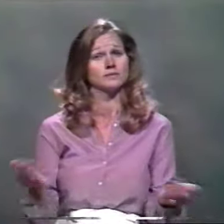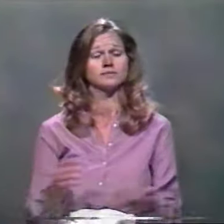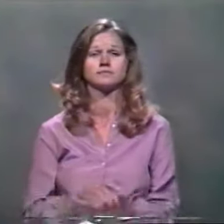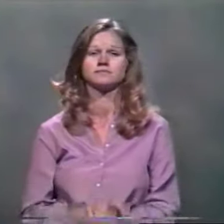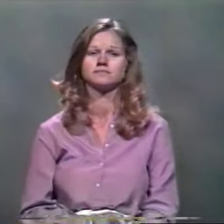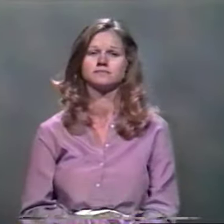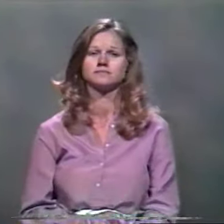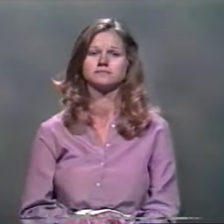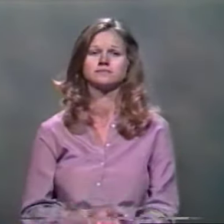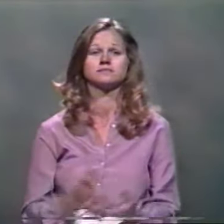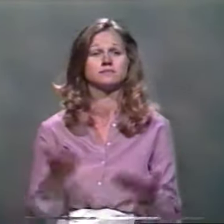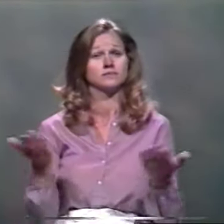Well,